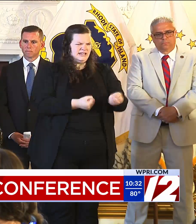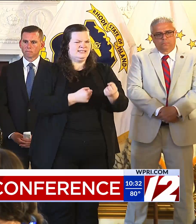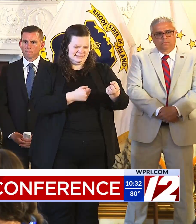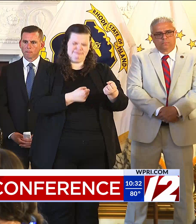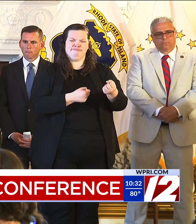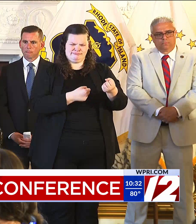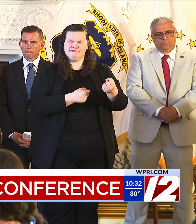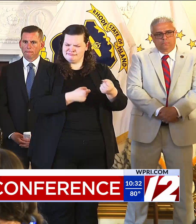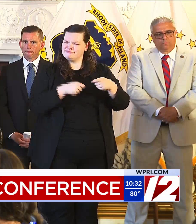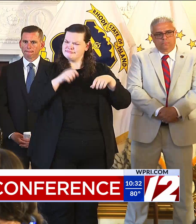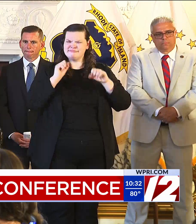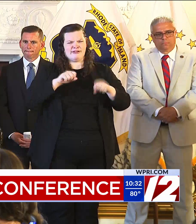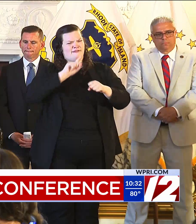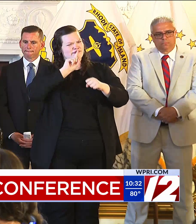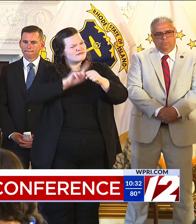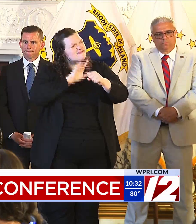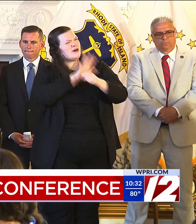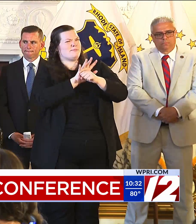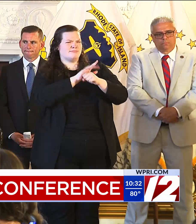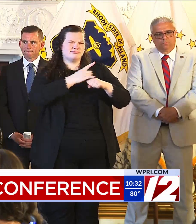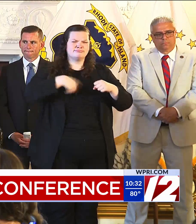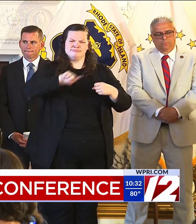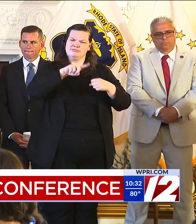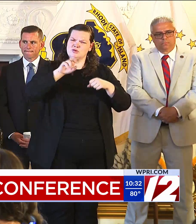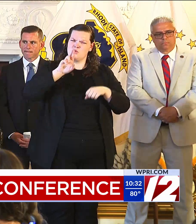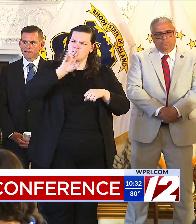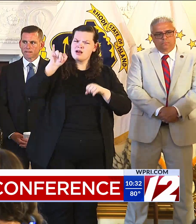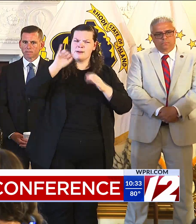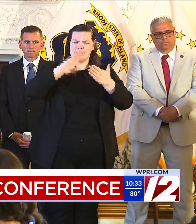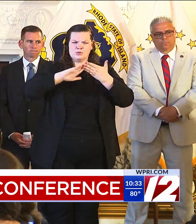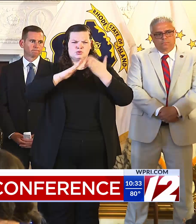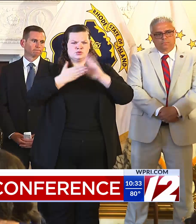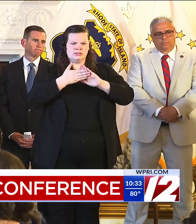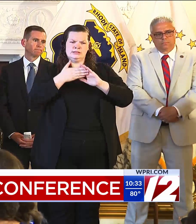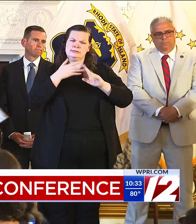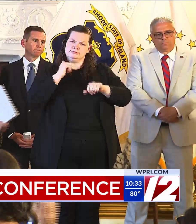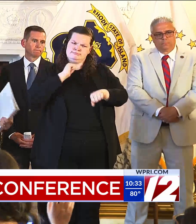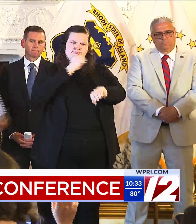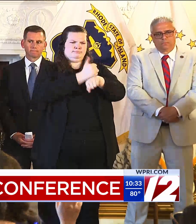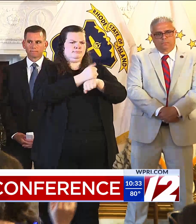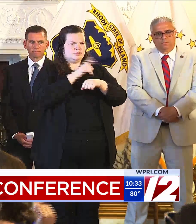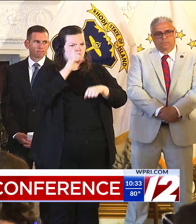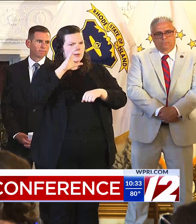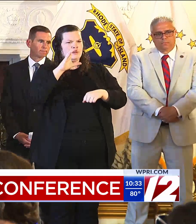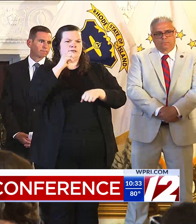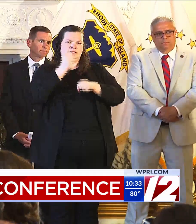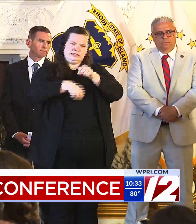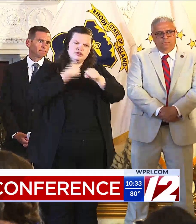Rhode Island that you're getting a 100-year bridge. Great. Brian?